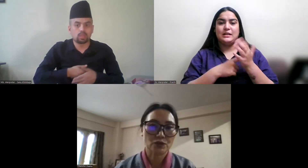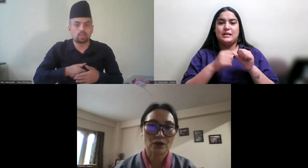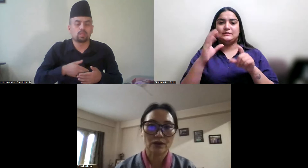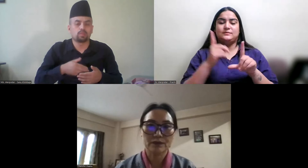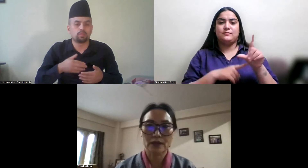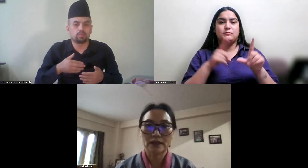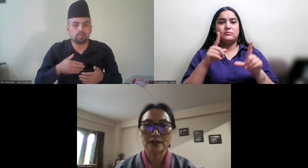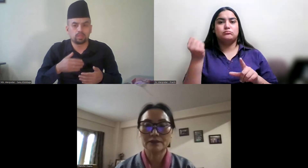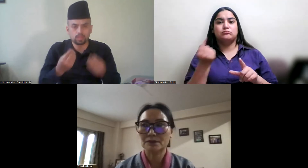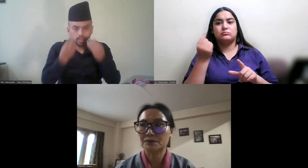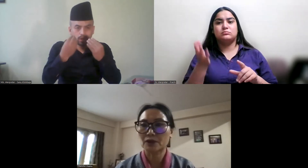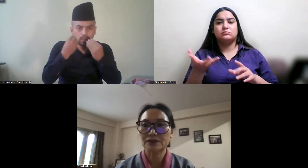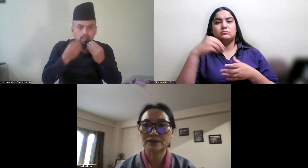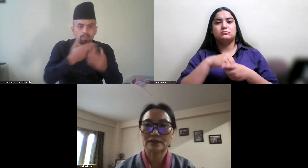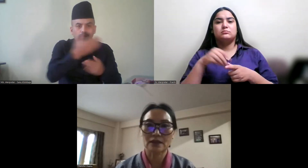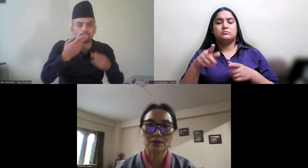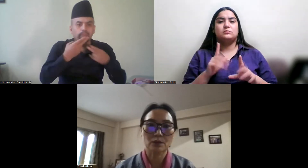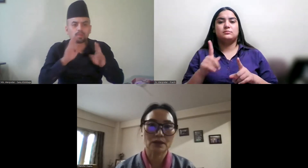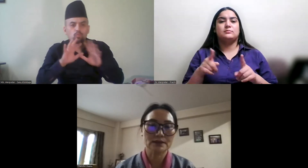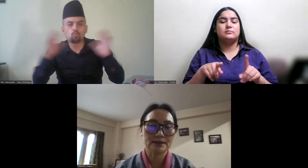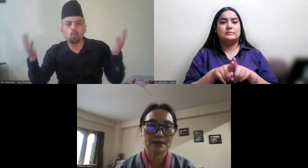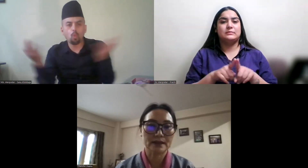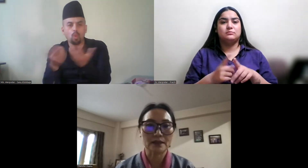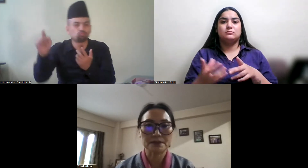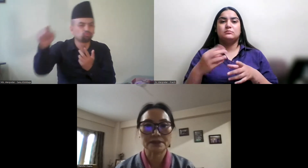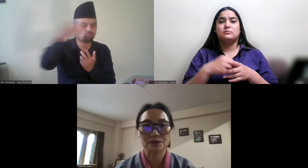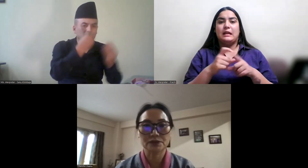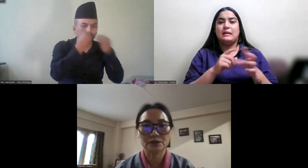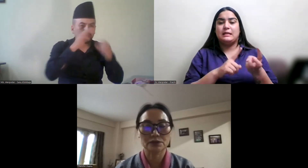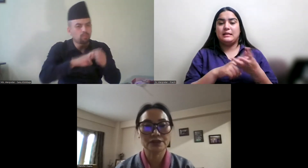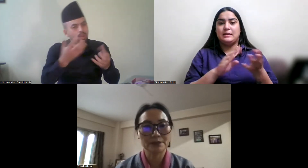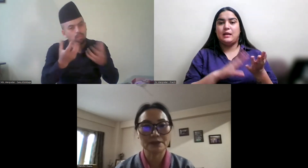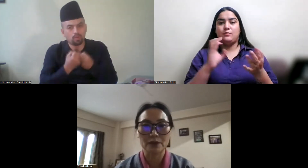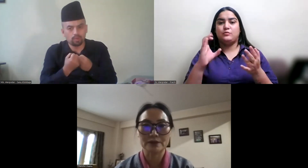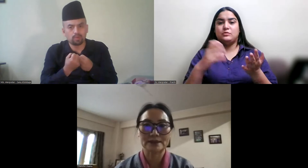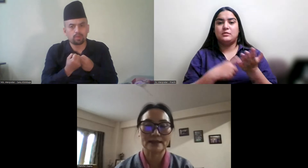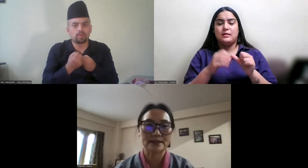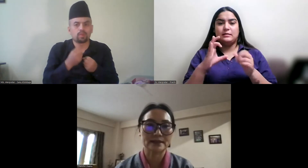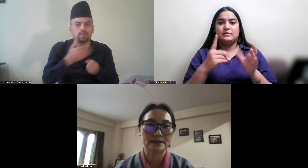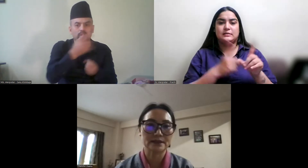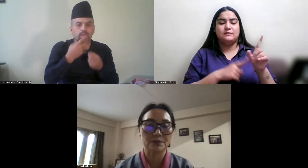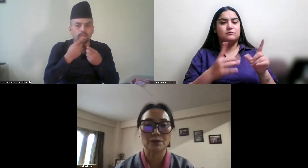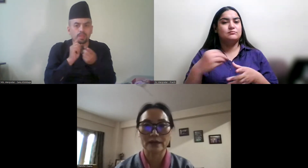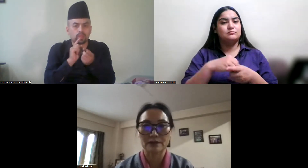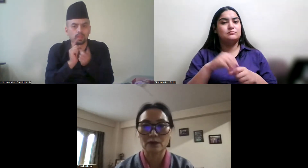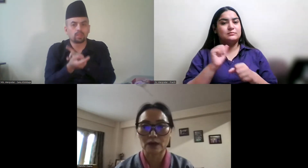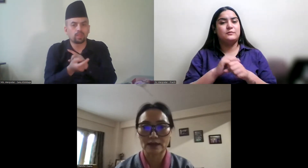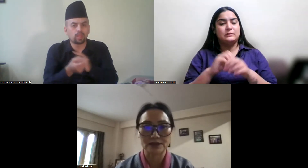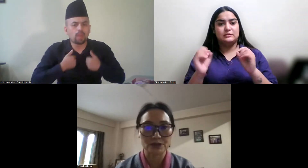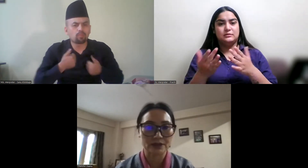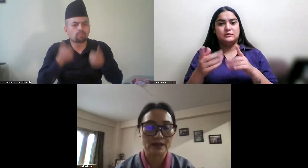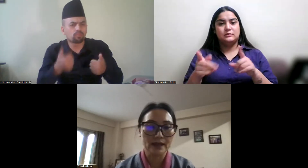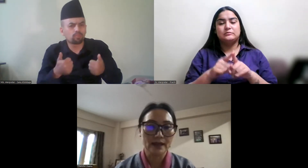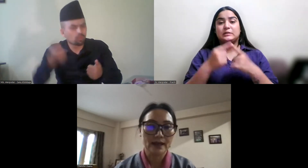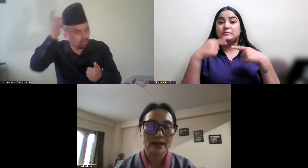advantage of learning from democracies around the world in our pursuit to shape a democracy that is appropriate for our